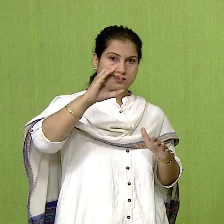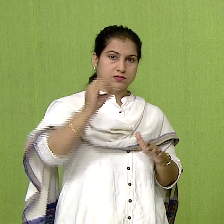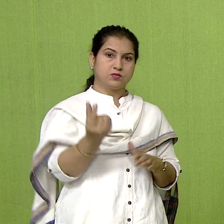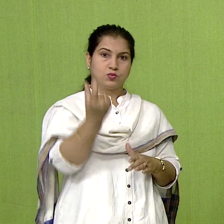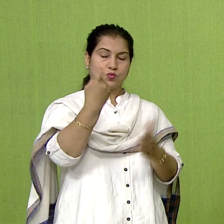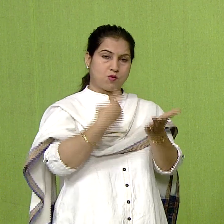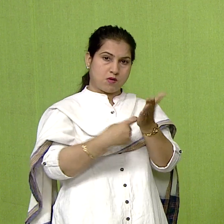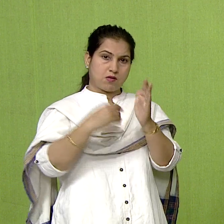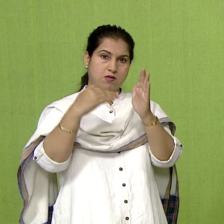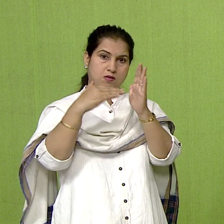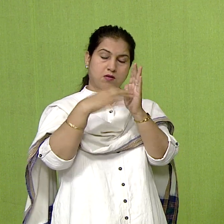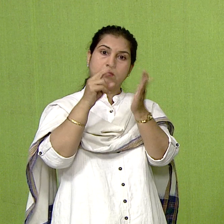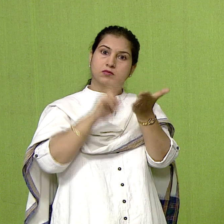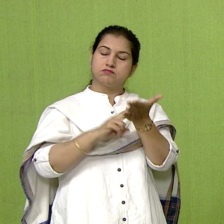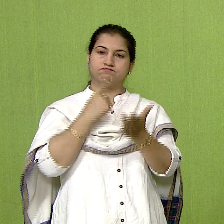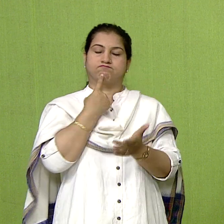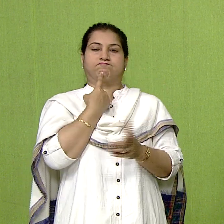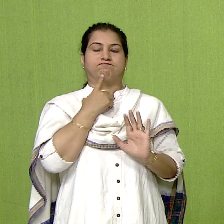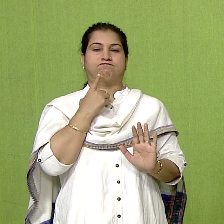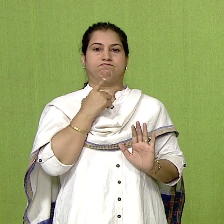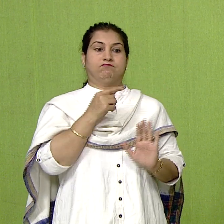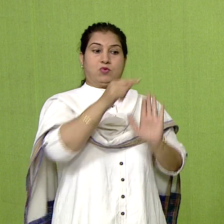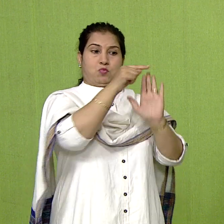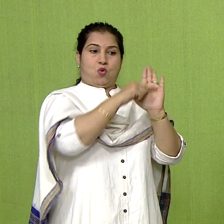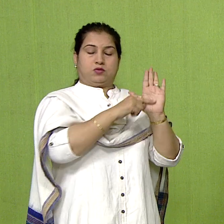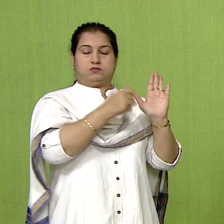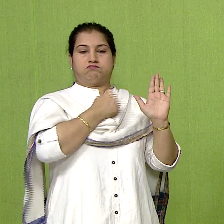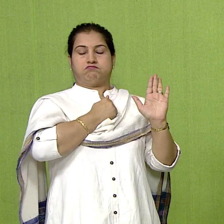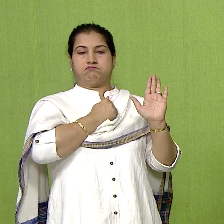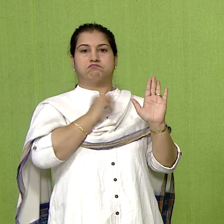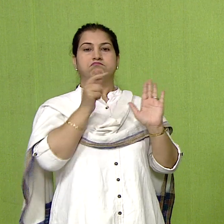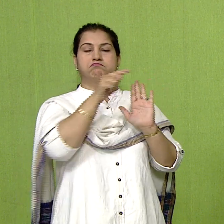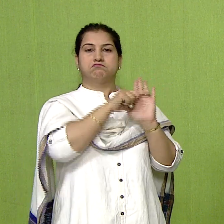was a strict supporter of the policy of imperialism